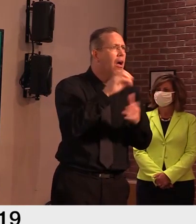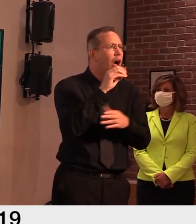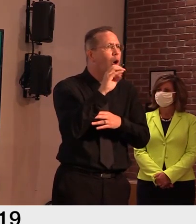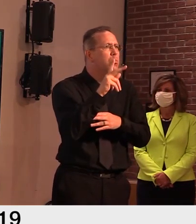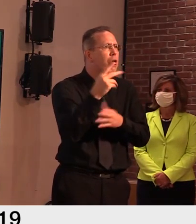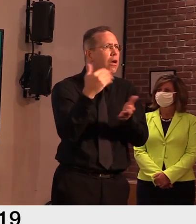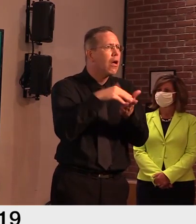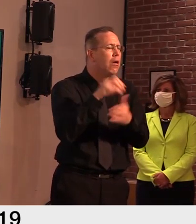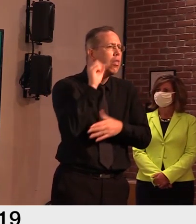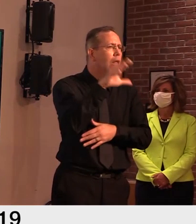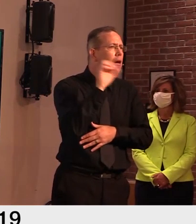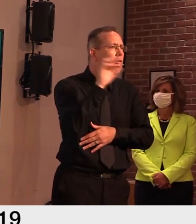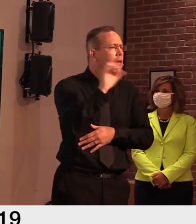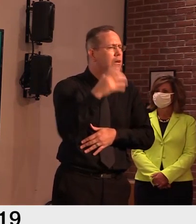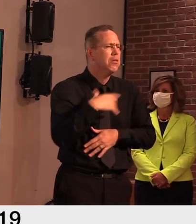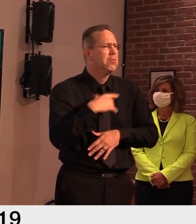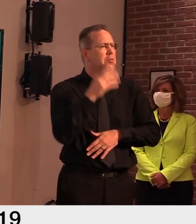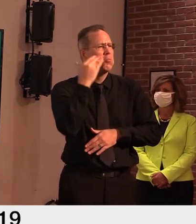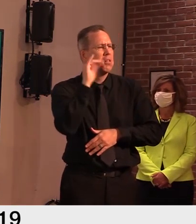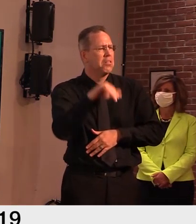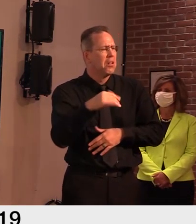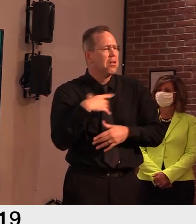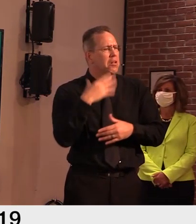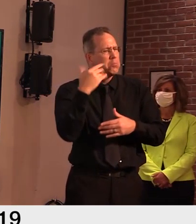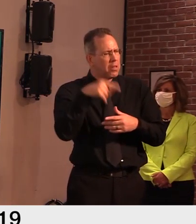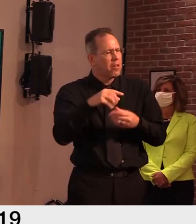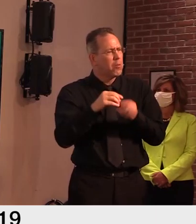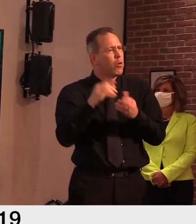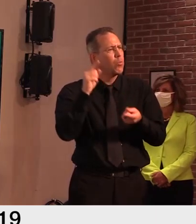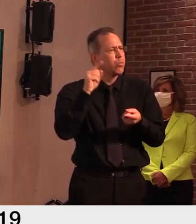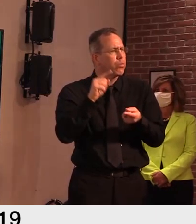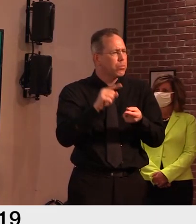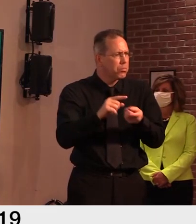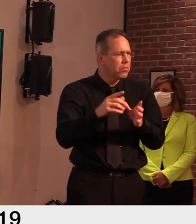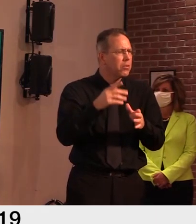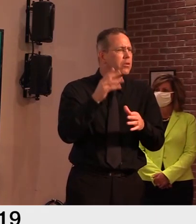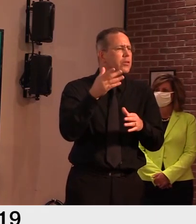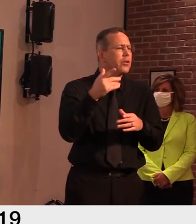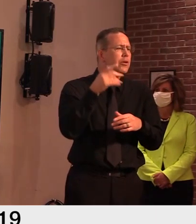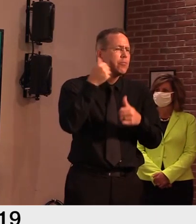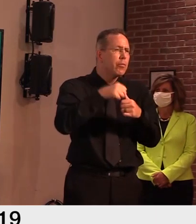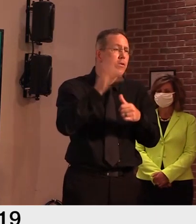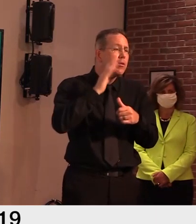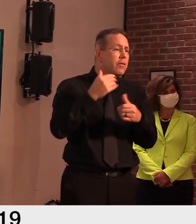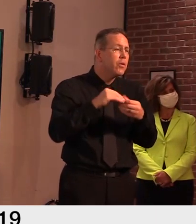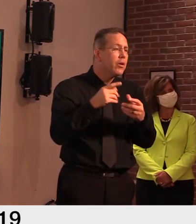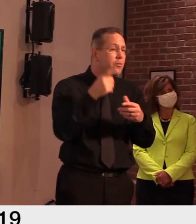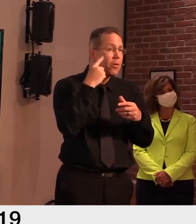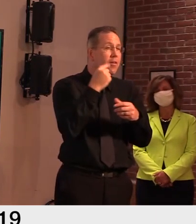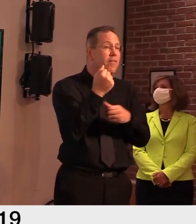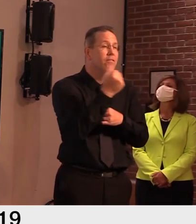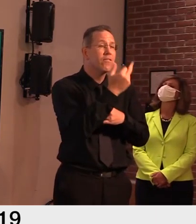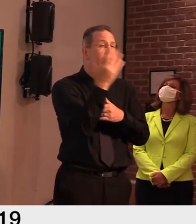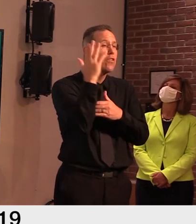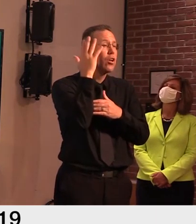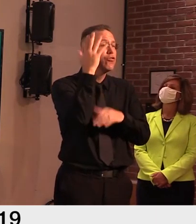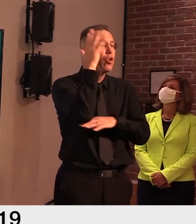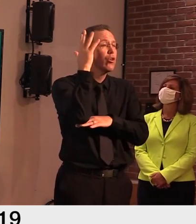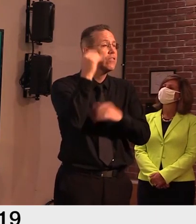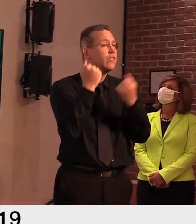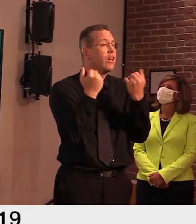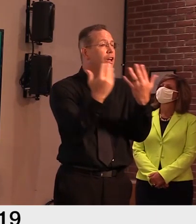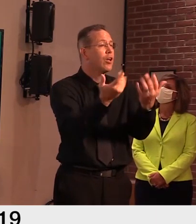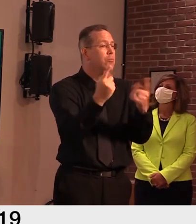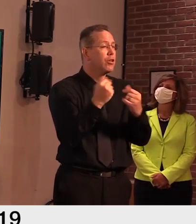So we do need to give it more time, but I hope I won't have to be providing frequent updates on